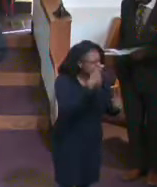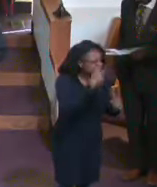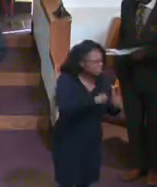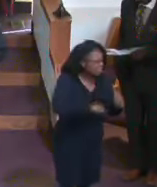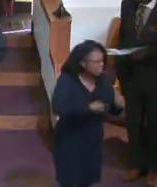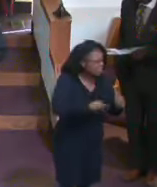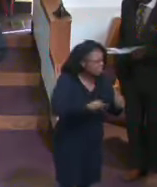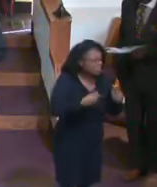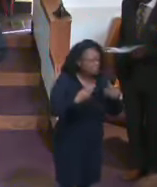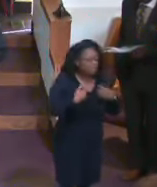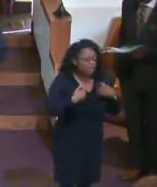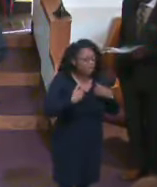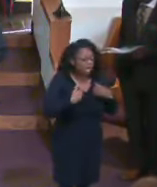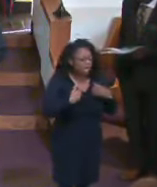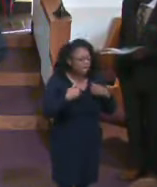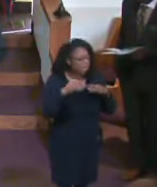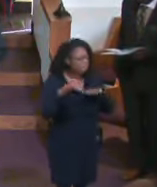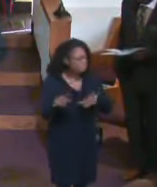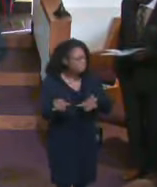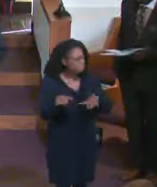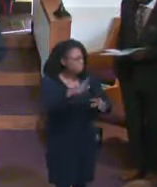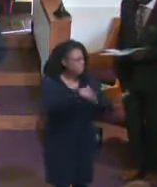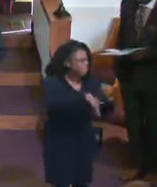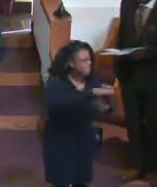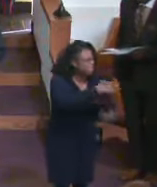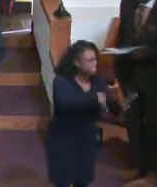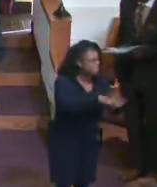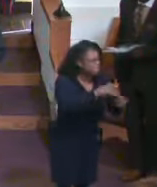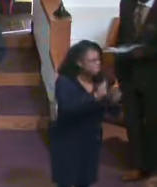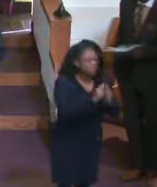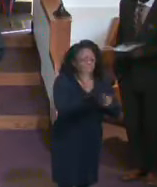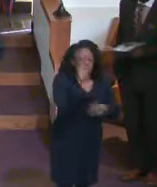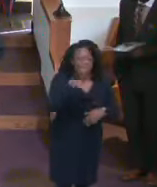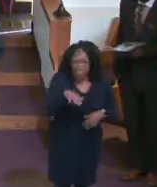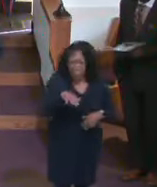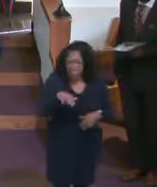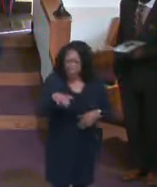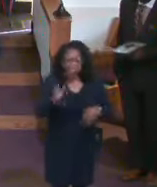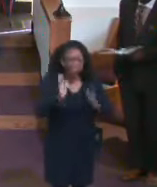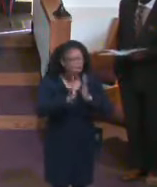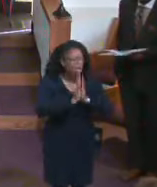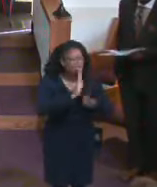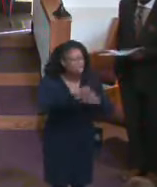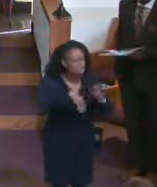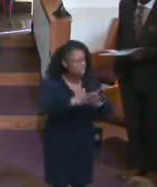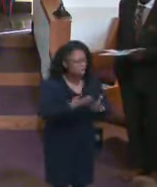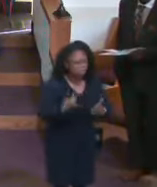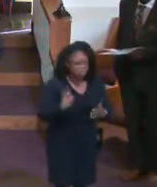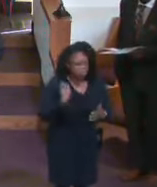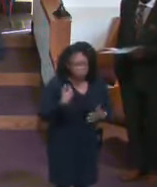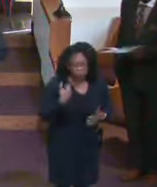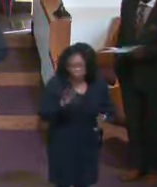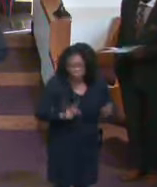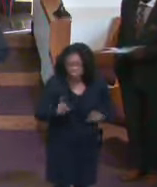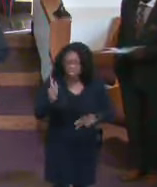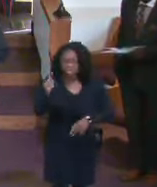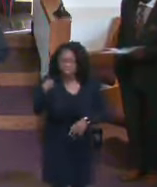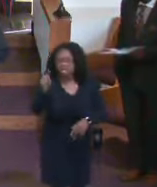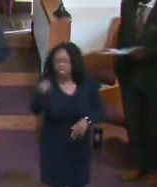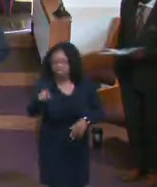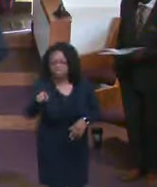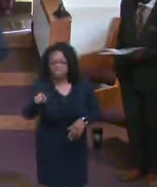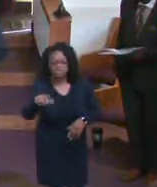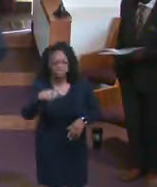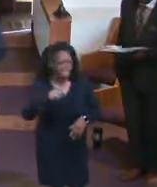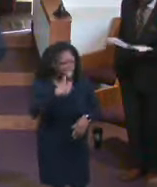the pastor with our young people. So we're asking all of our youth to go downstairs. Amen. To meet with them as well. And I forgot